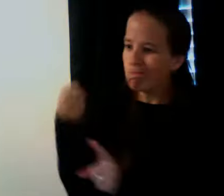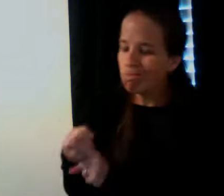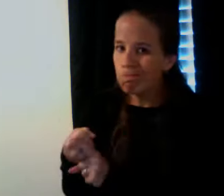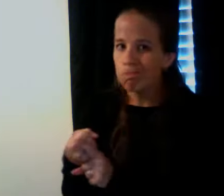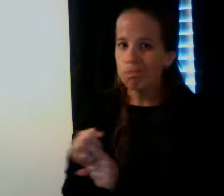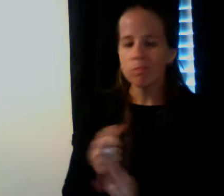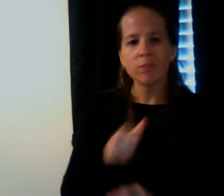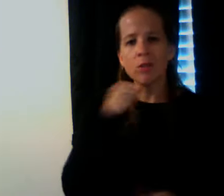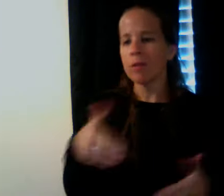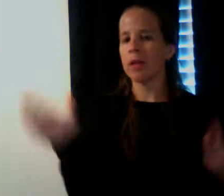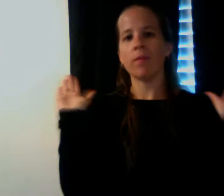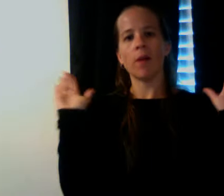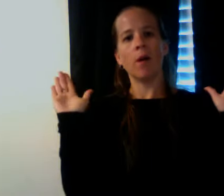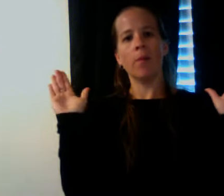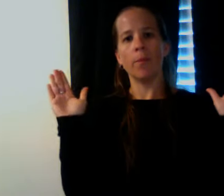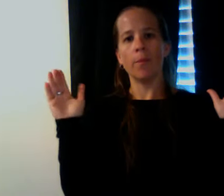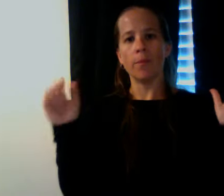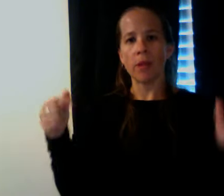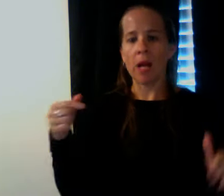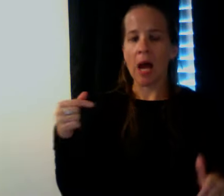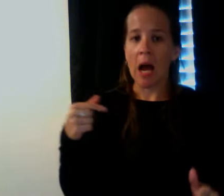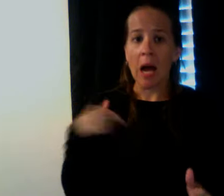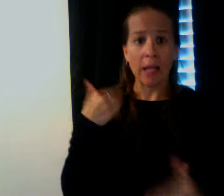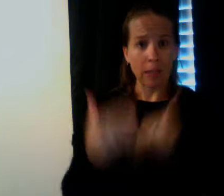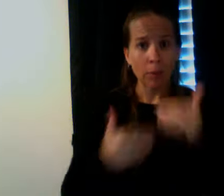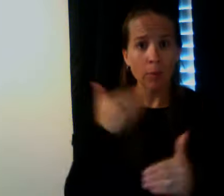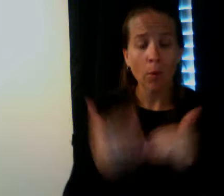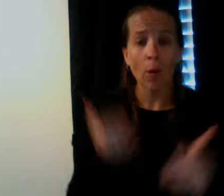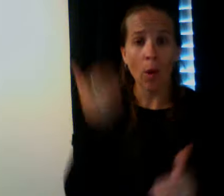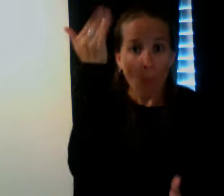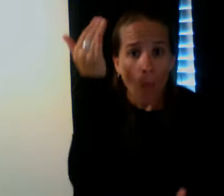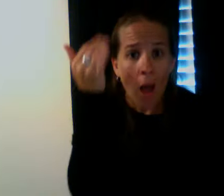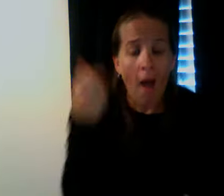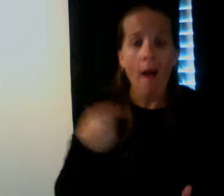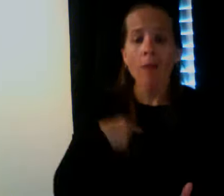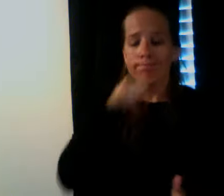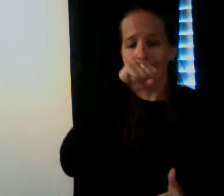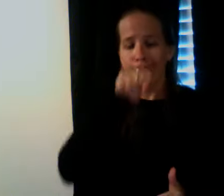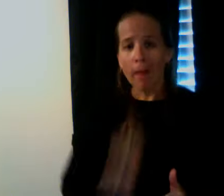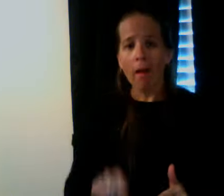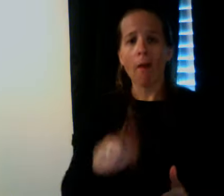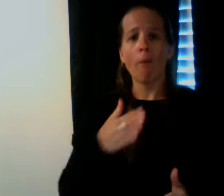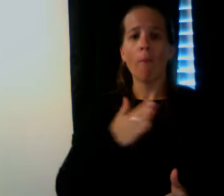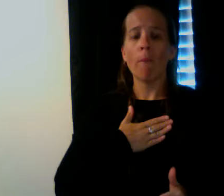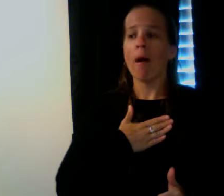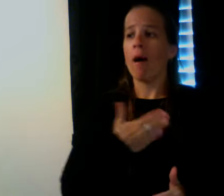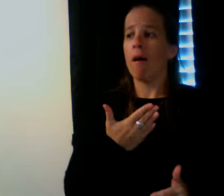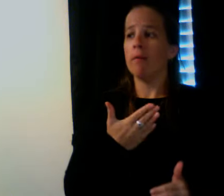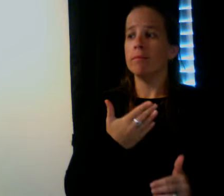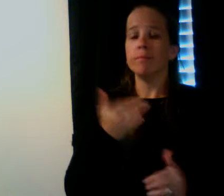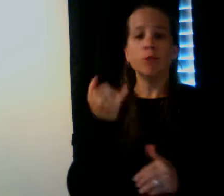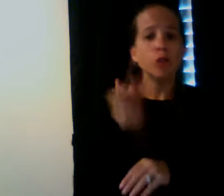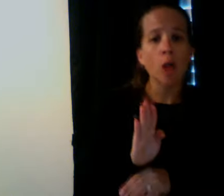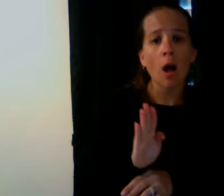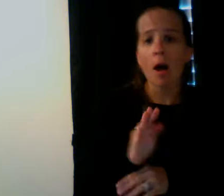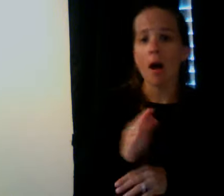that I loved what I did. You've got to find what you love. And that is as true for work as it is for your lovers. Your work